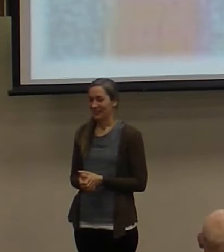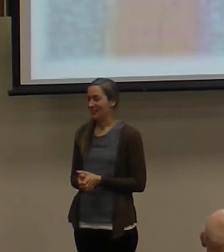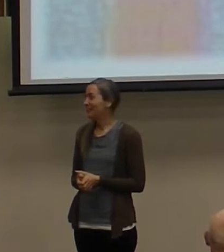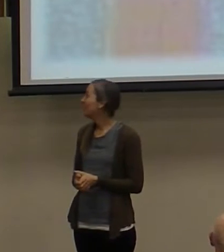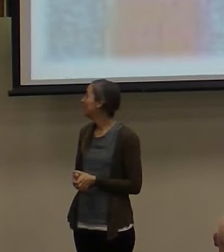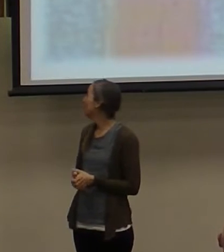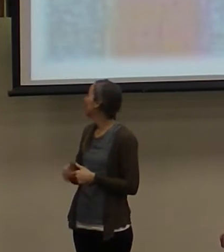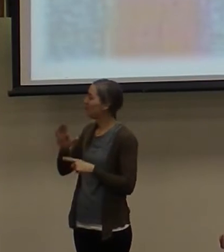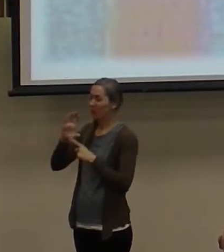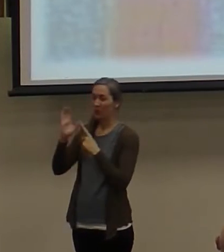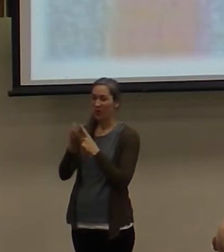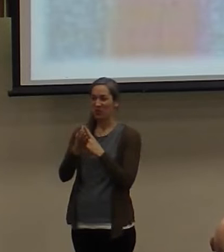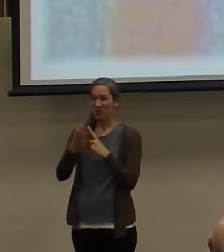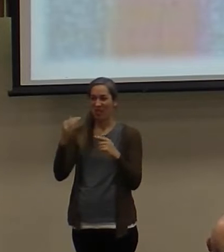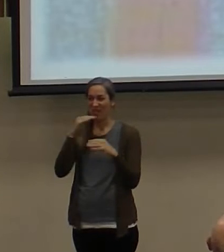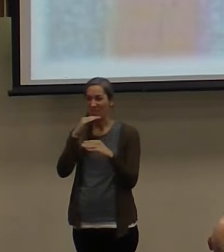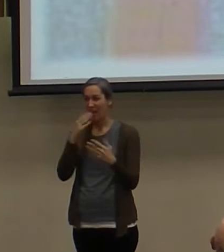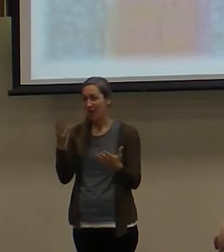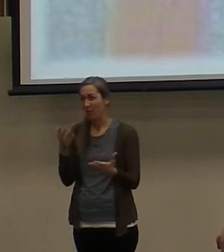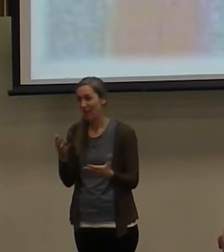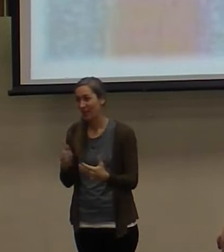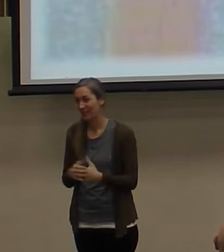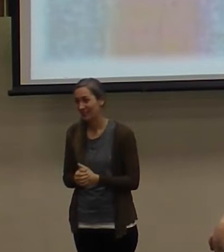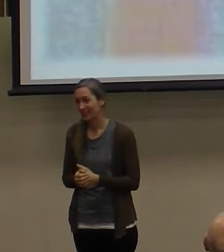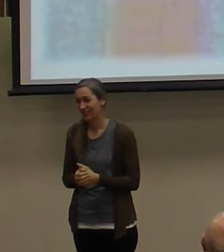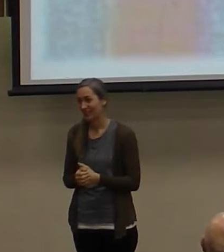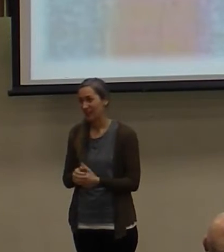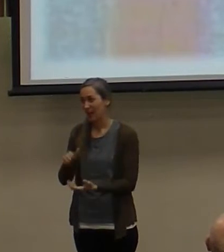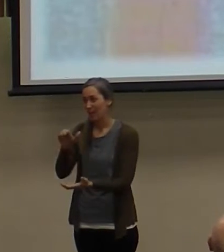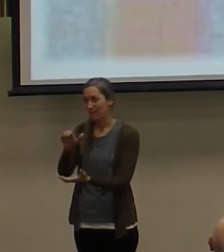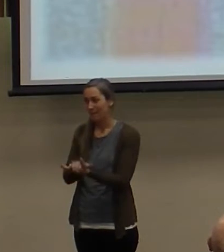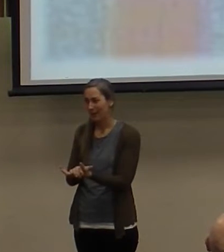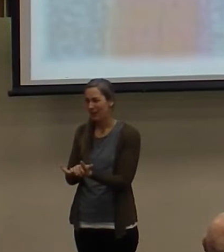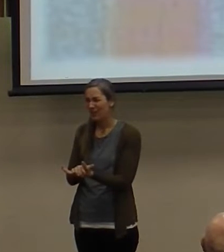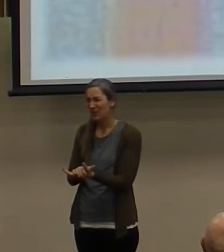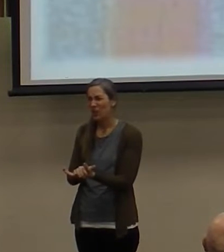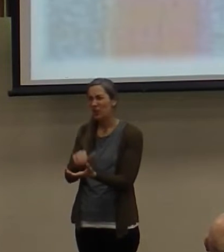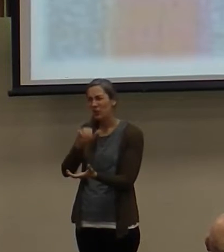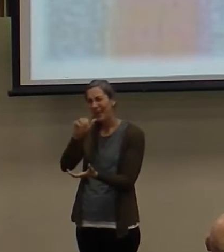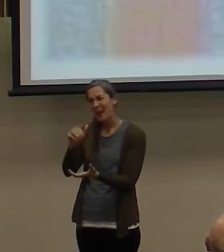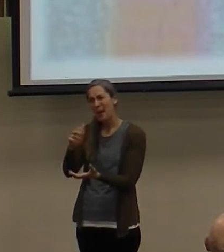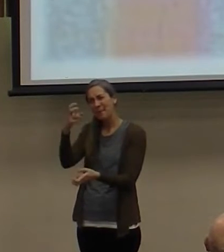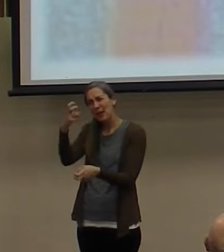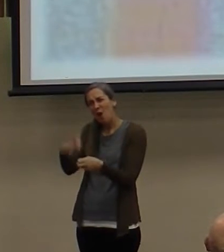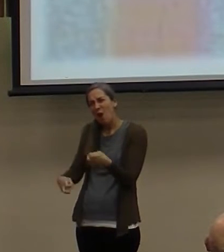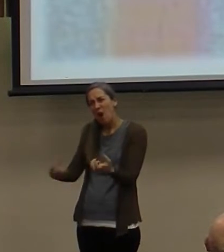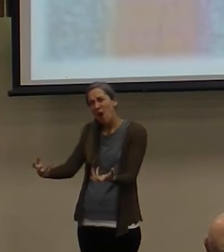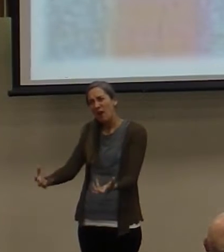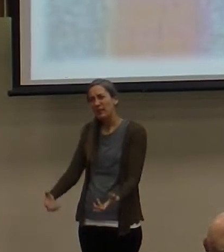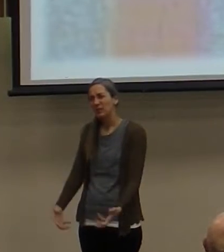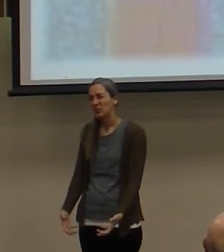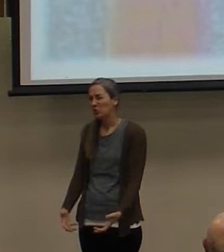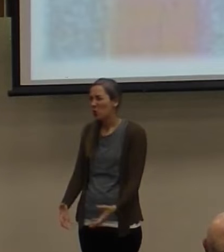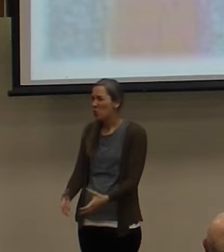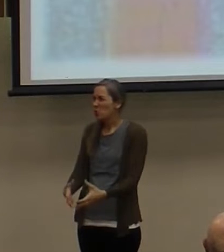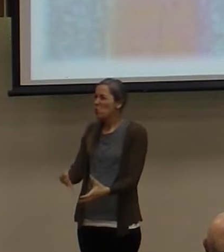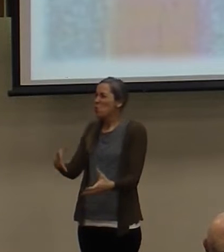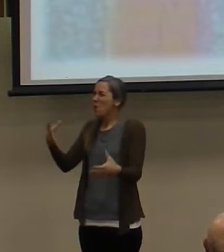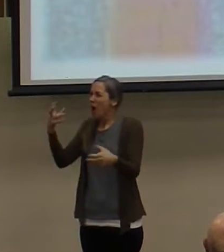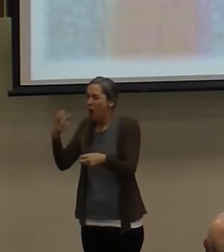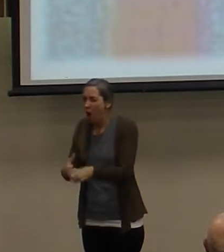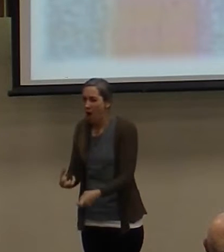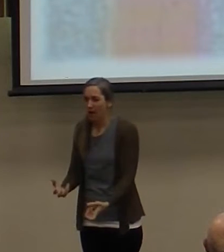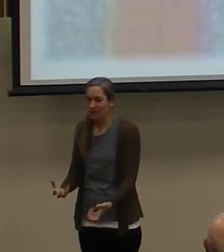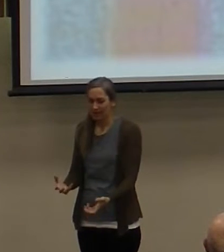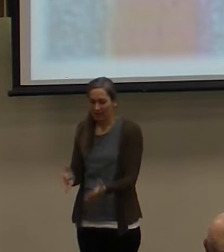The cultural lie is this: marriage shouldn't be this hard. Well, doesn't the Bible say that marriage is